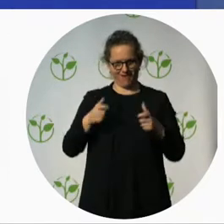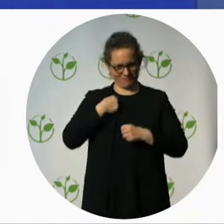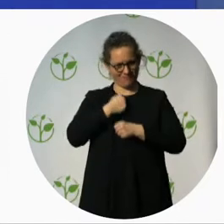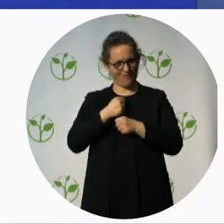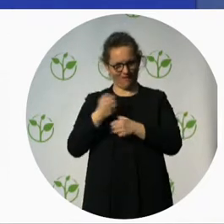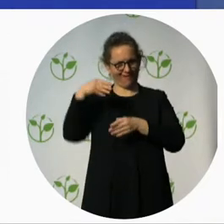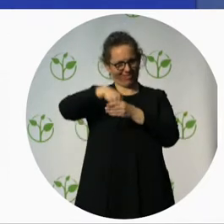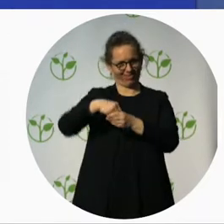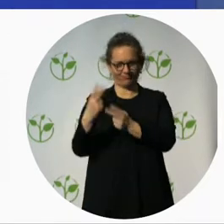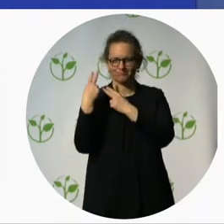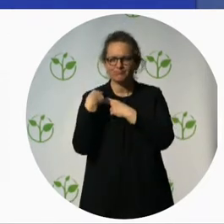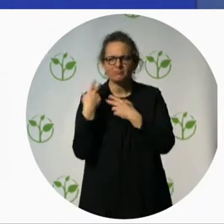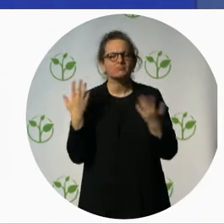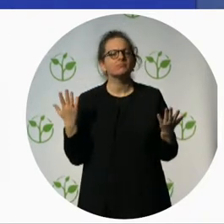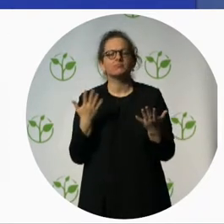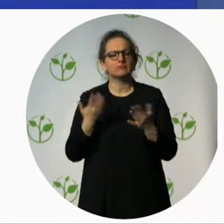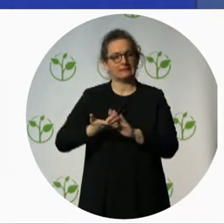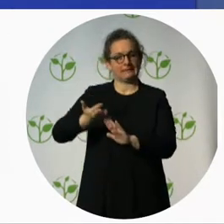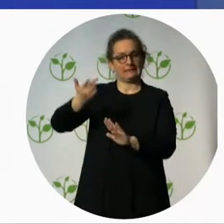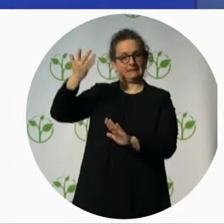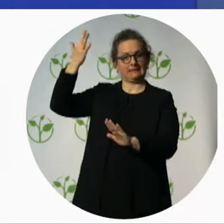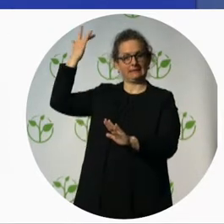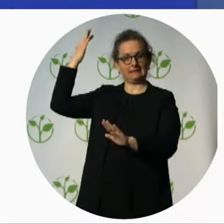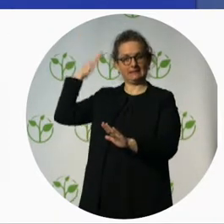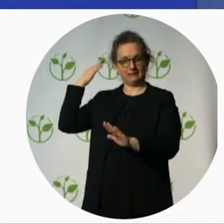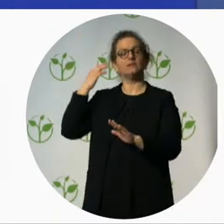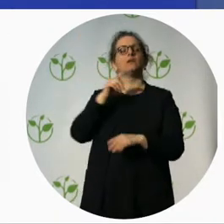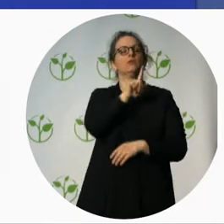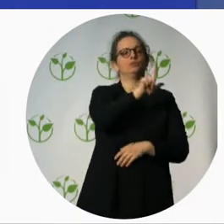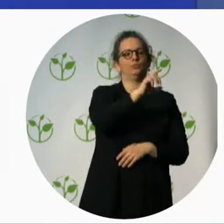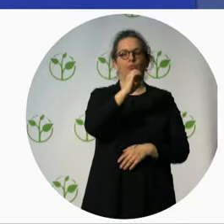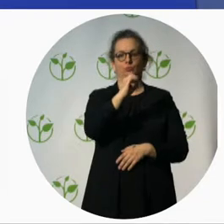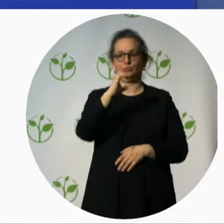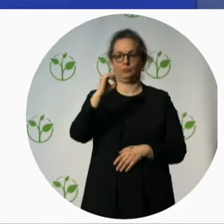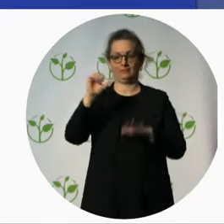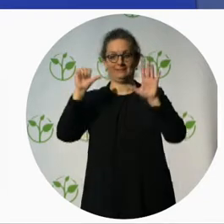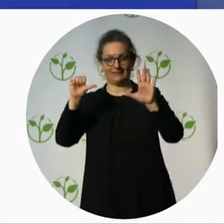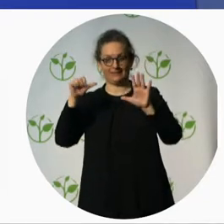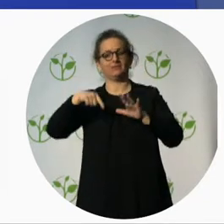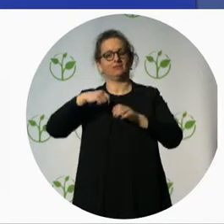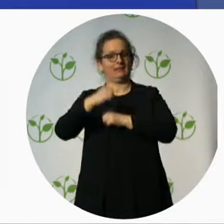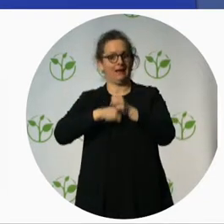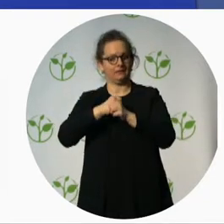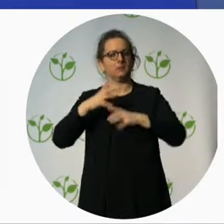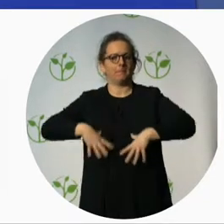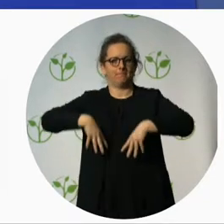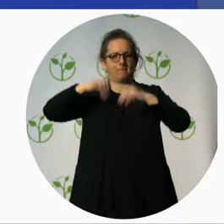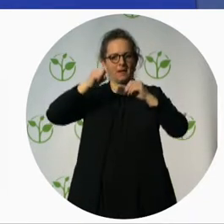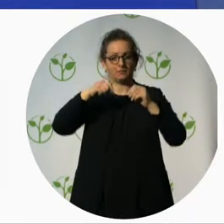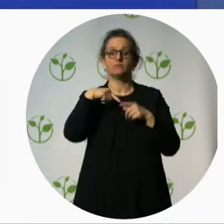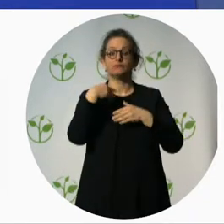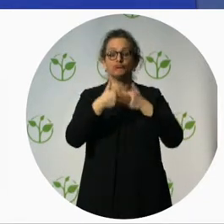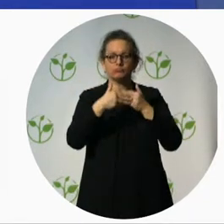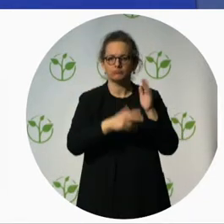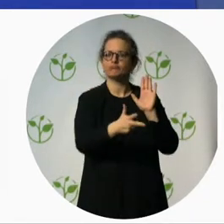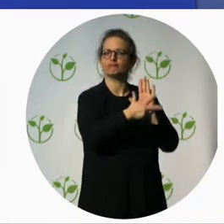was approved by the General Assembly. And I know that the date it was approved because it was the 13th of December. I normally